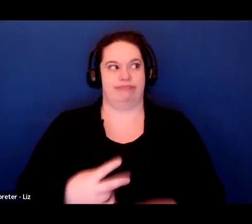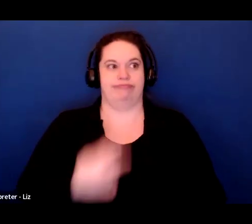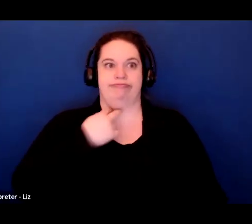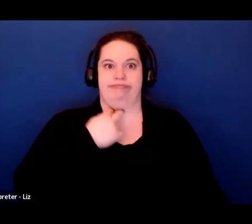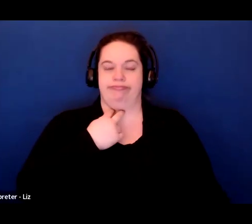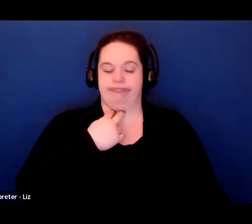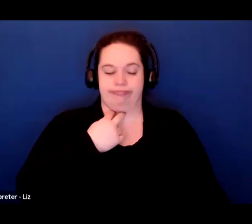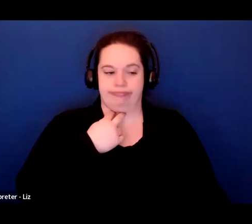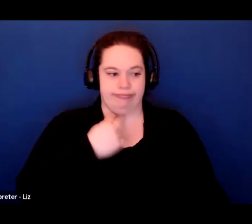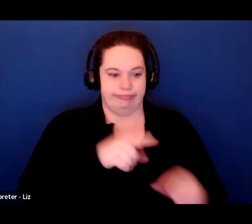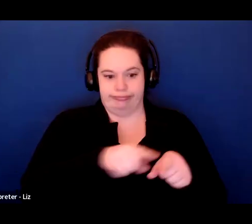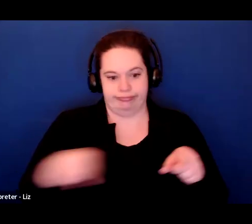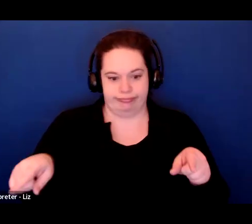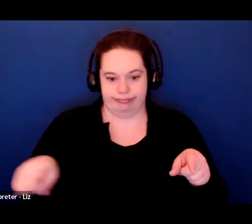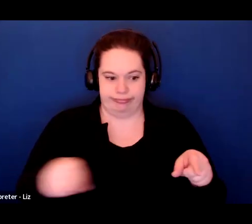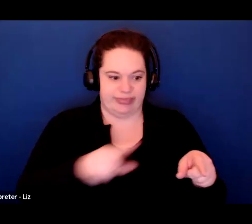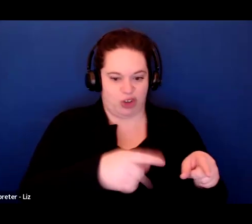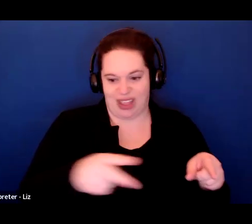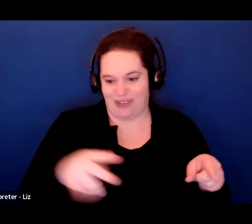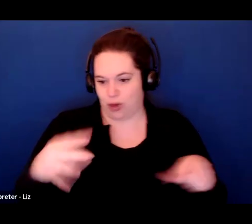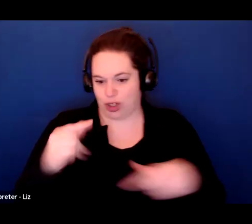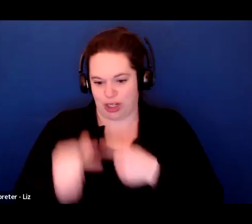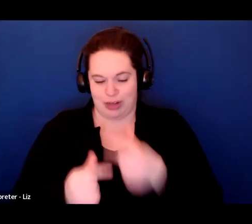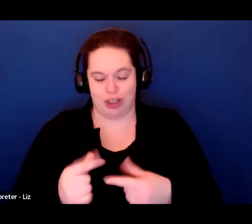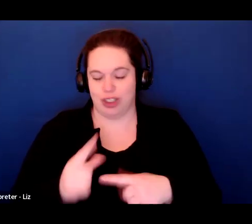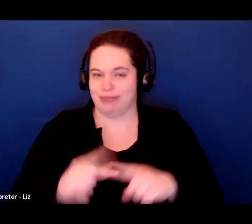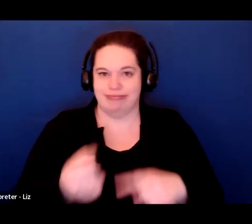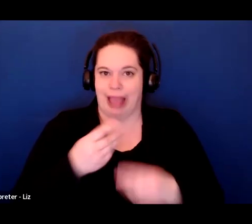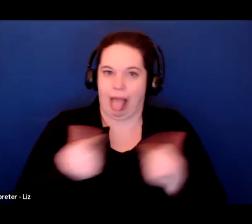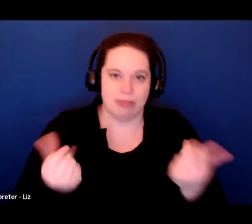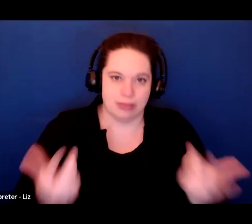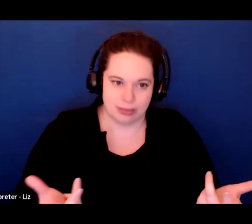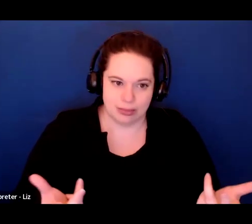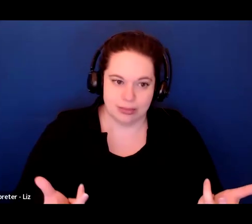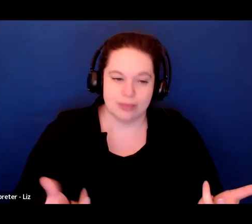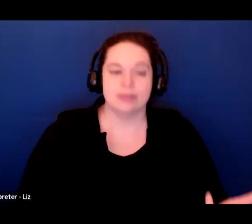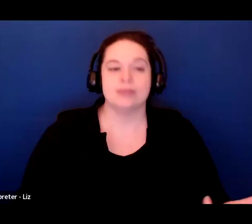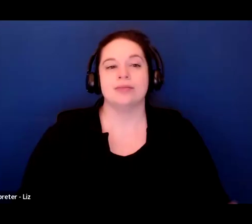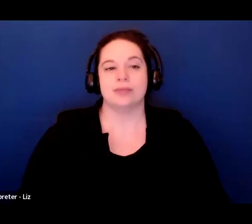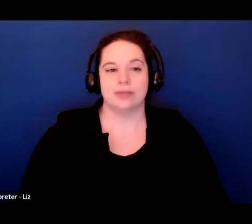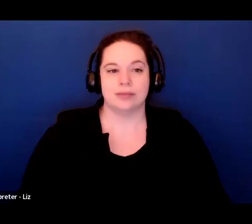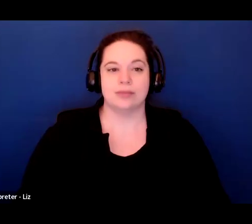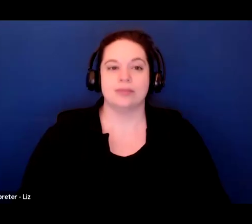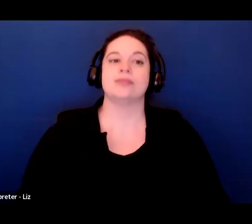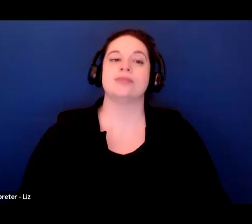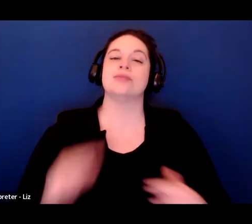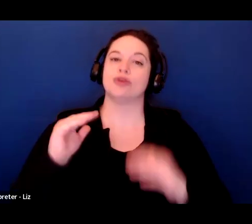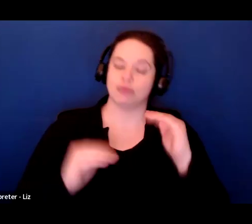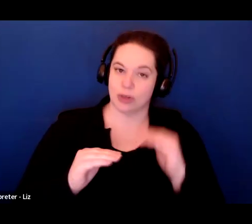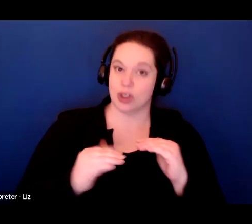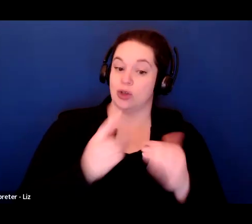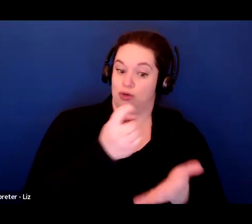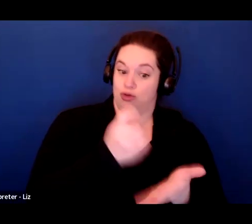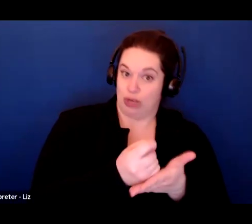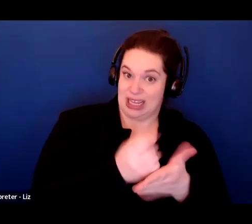you always want to you need to treat the infection and you need to start go low and go slow